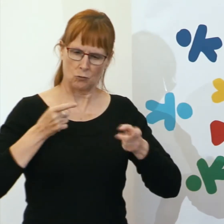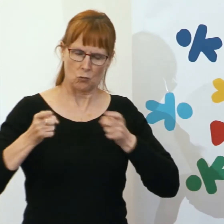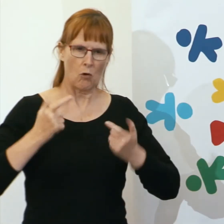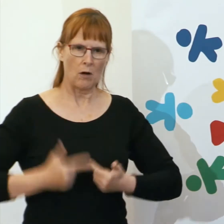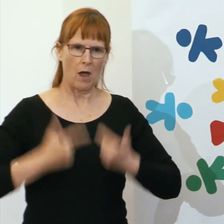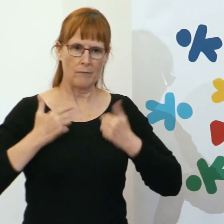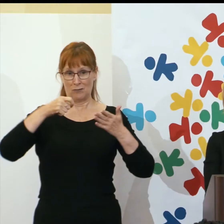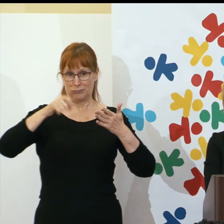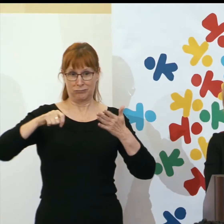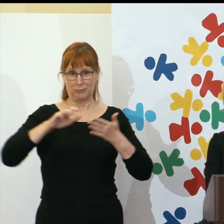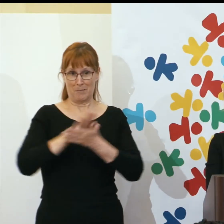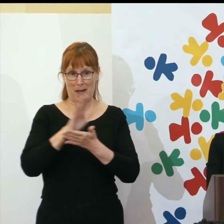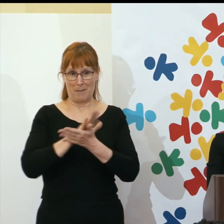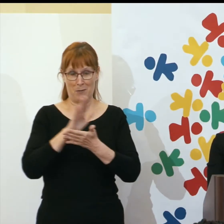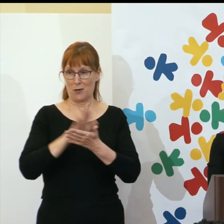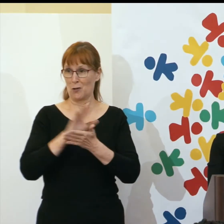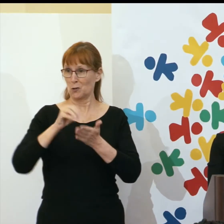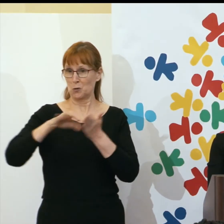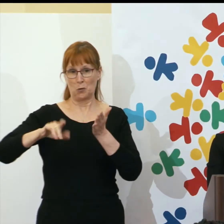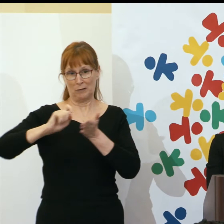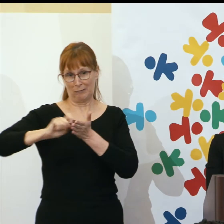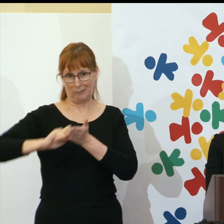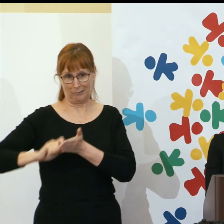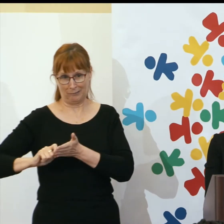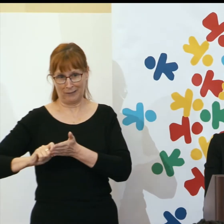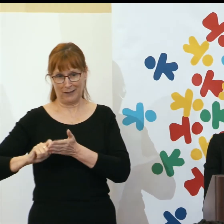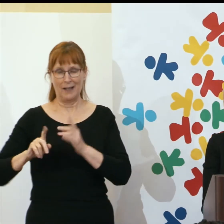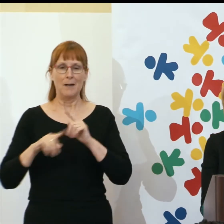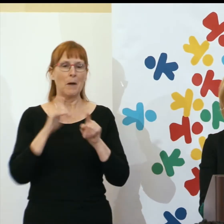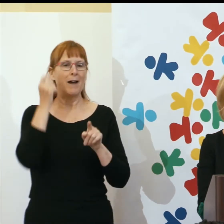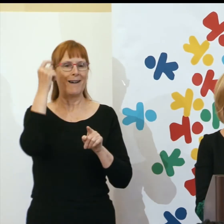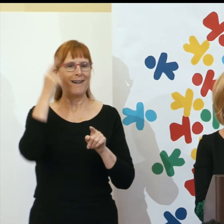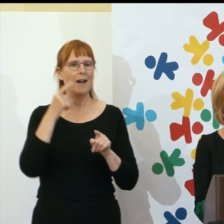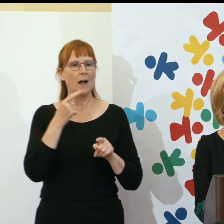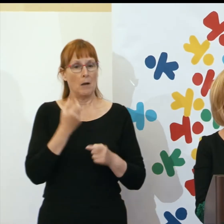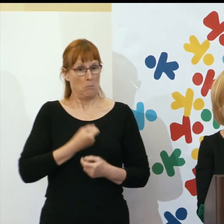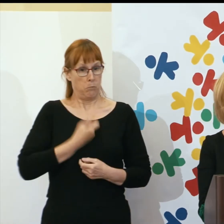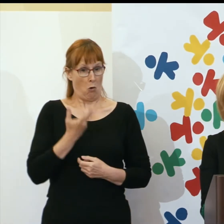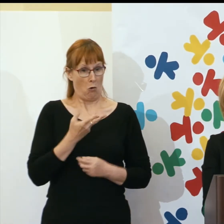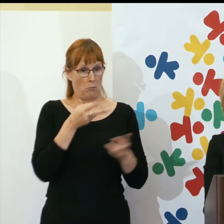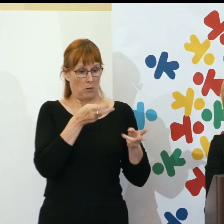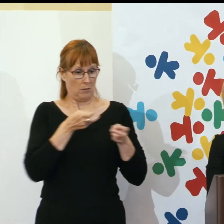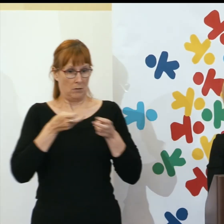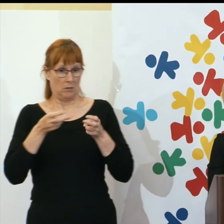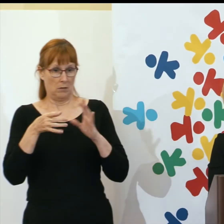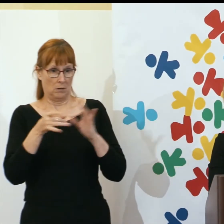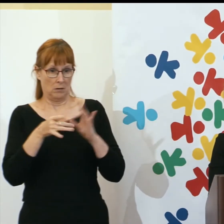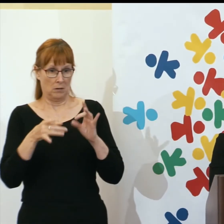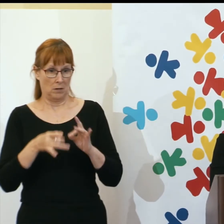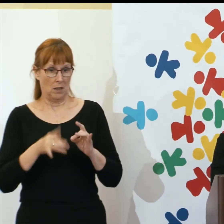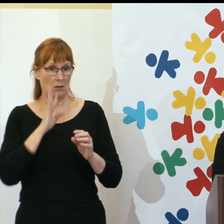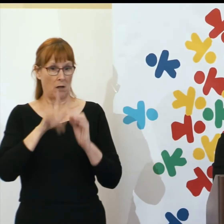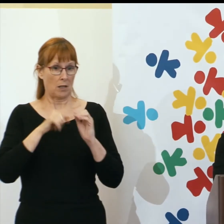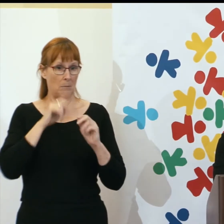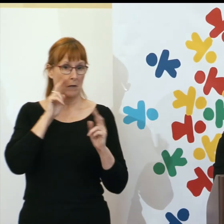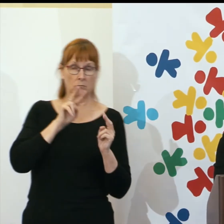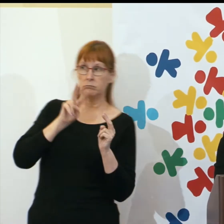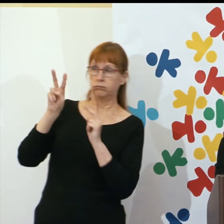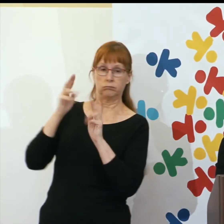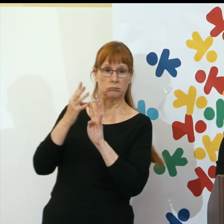others. But I think that Alice Walker's quote takes us to the heart of what teaching is supposed to